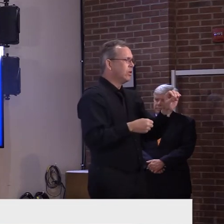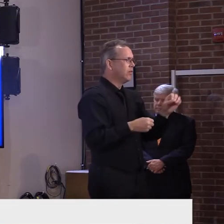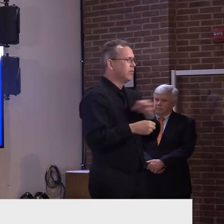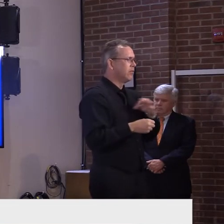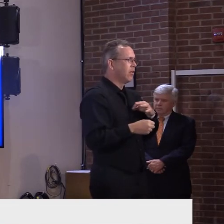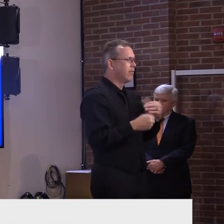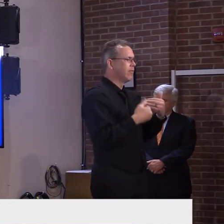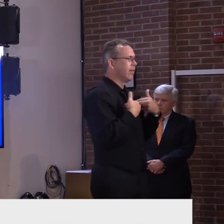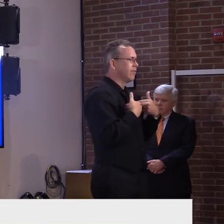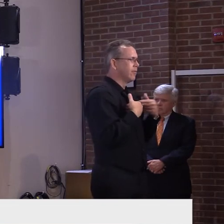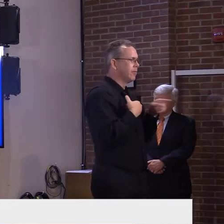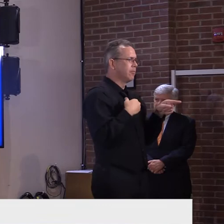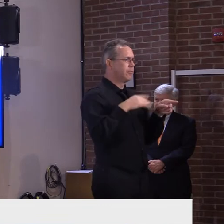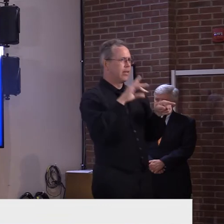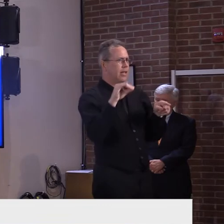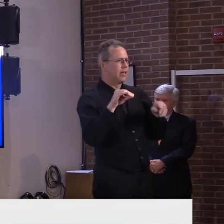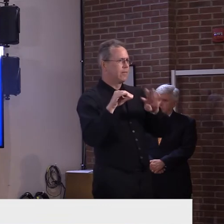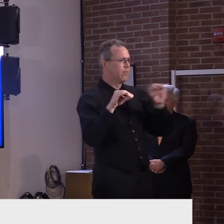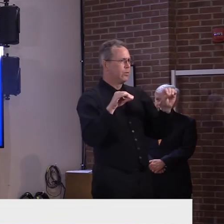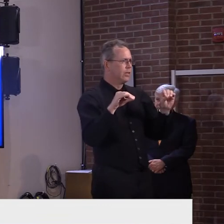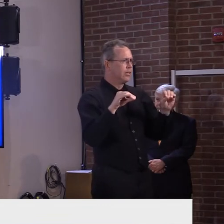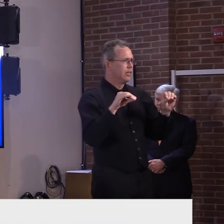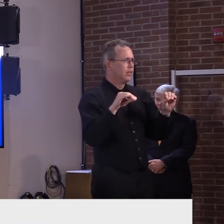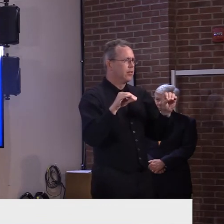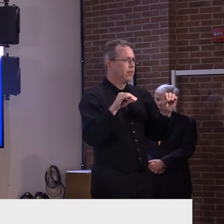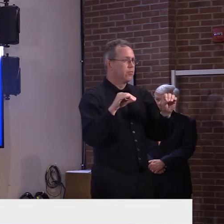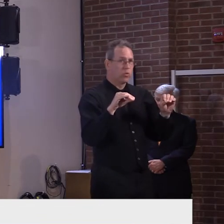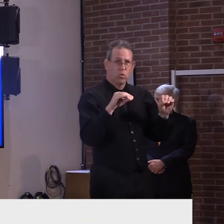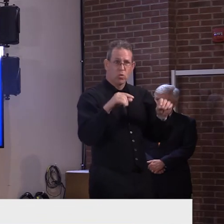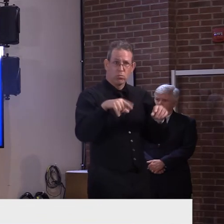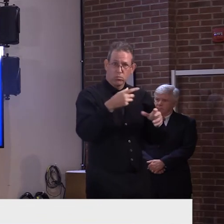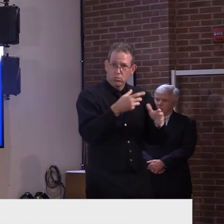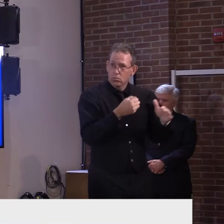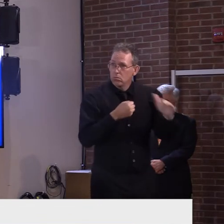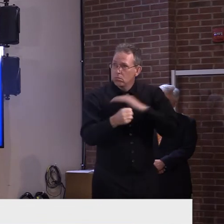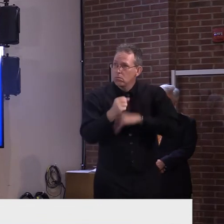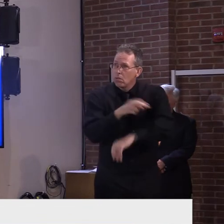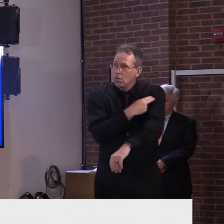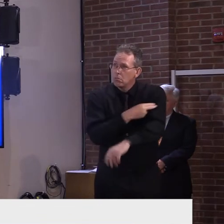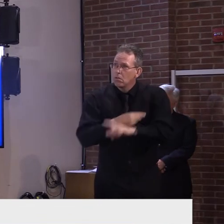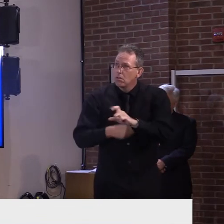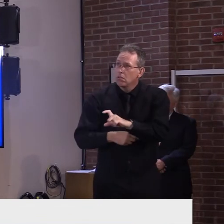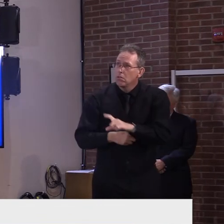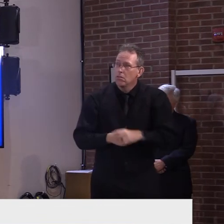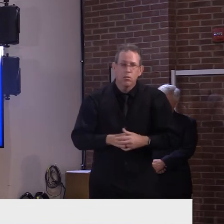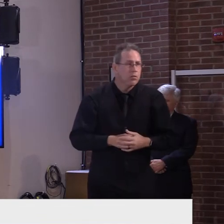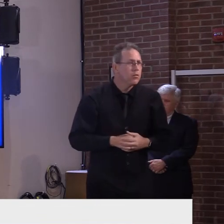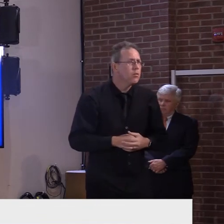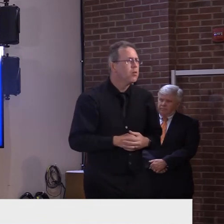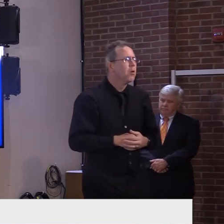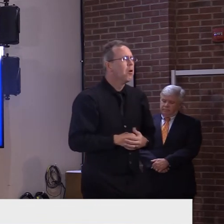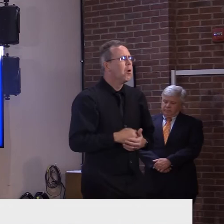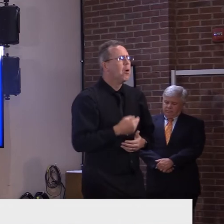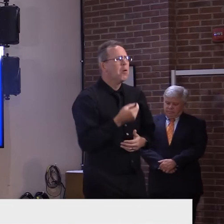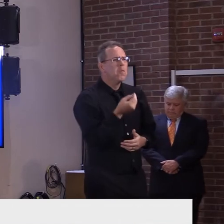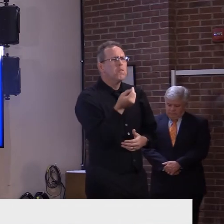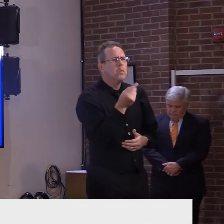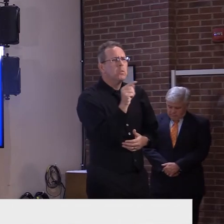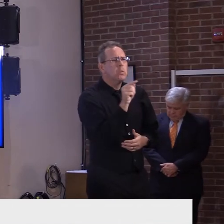Any hospitalizations as a result of any of these cases? Less than a handful.